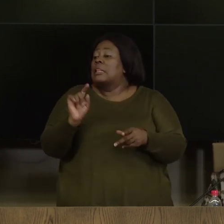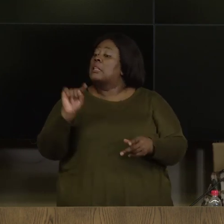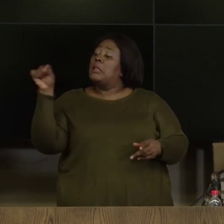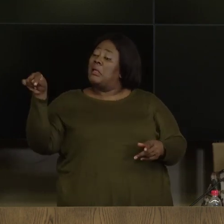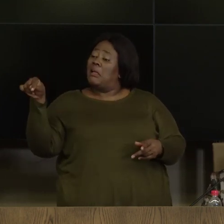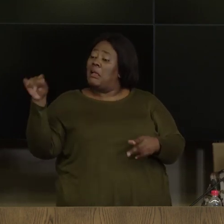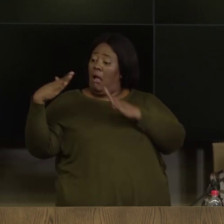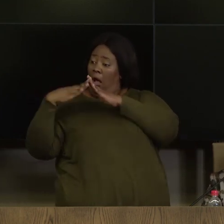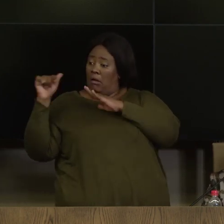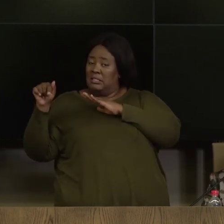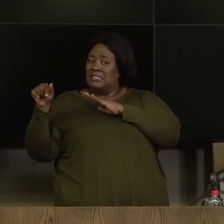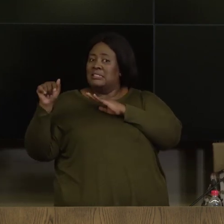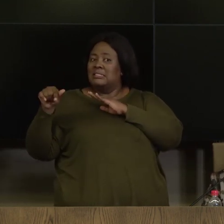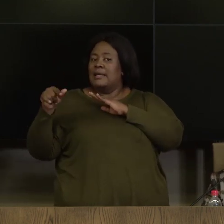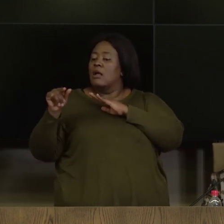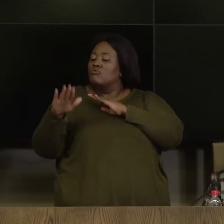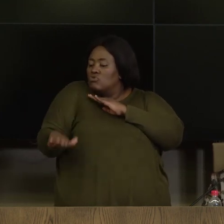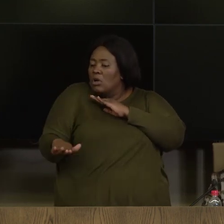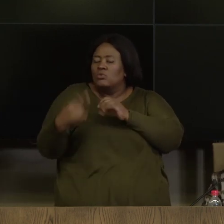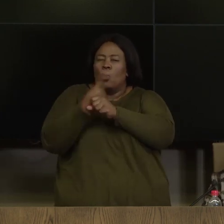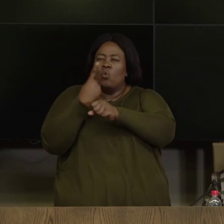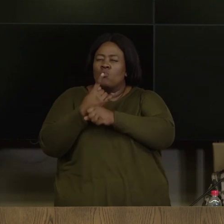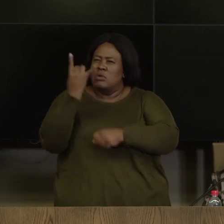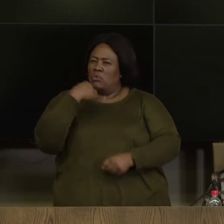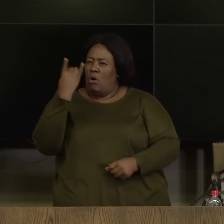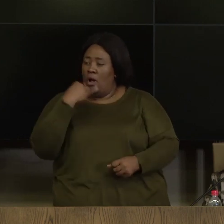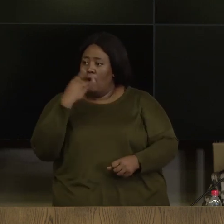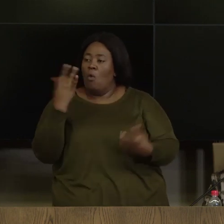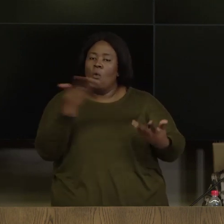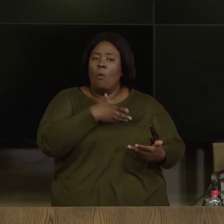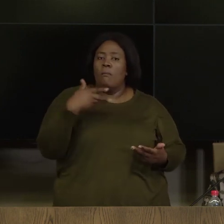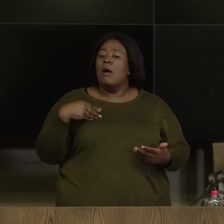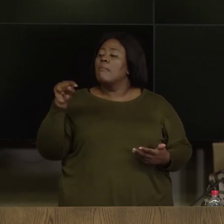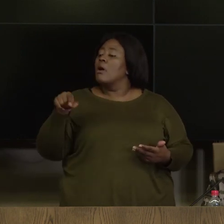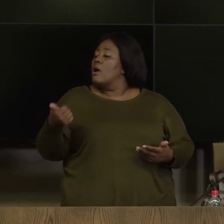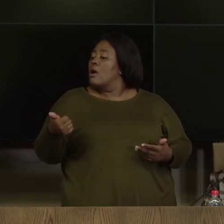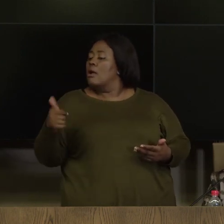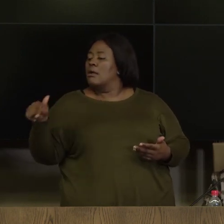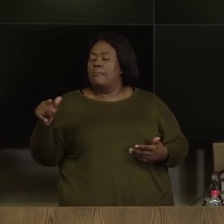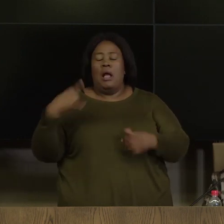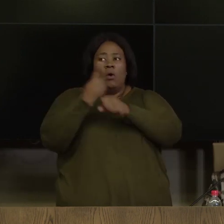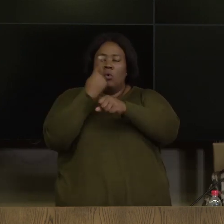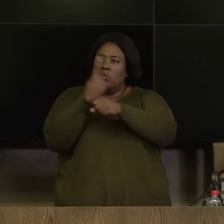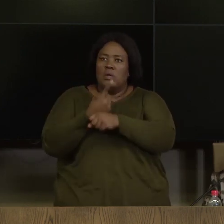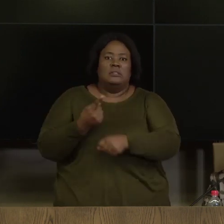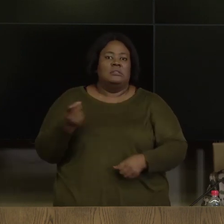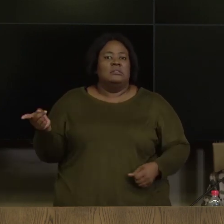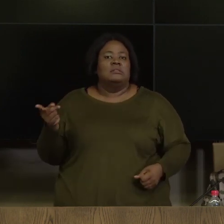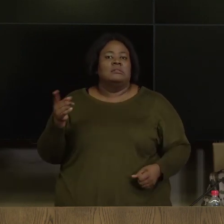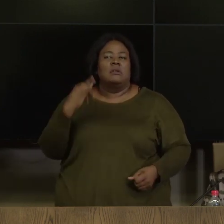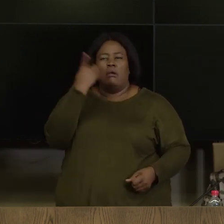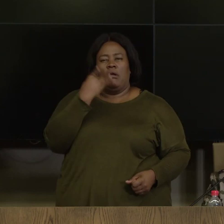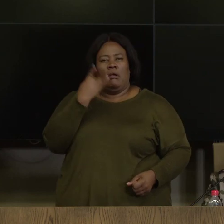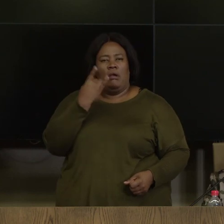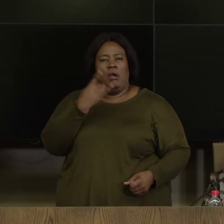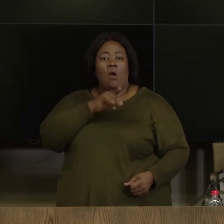non-stop. Bana le utlwa gore next door, mewa next door is screaming and crying because they know gore there's an abuser in the house.